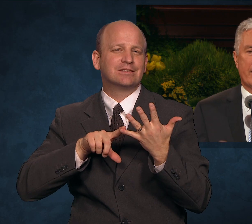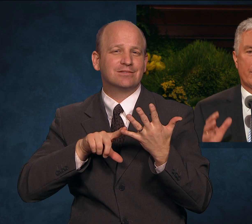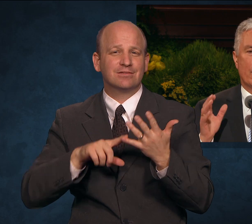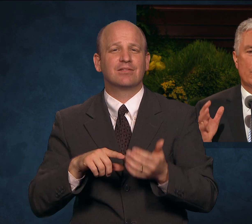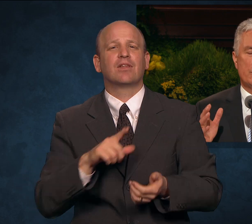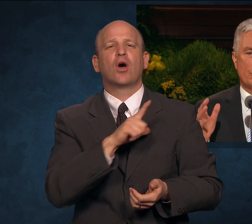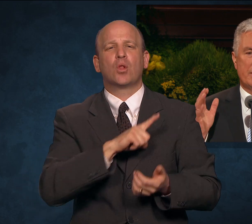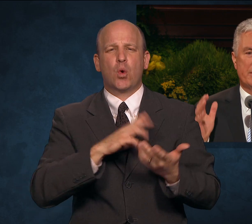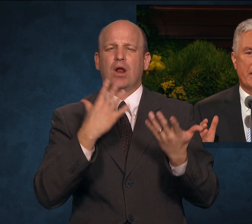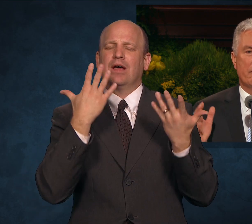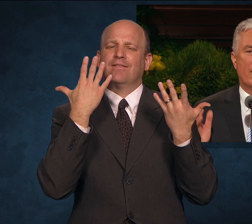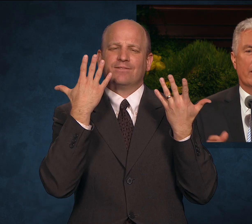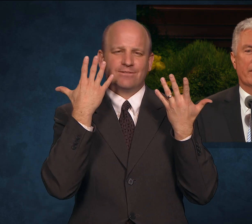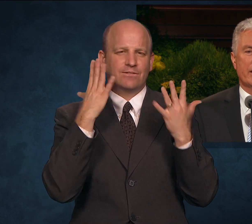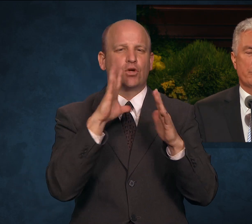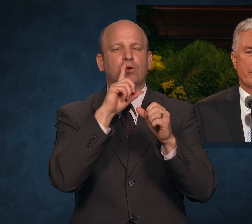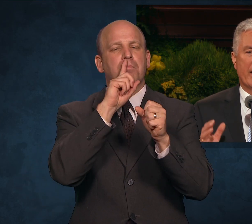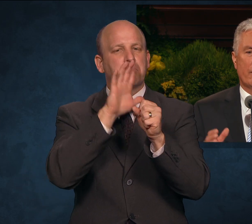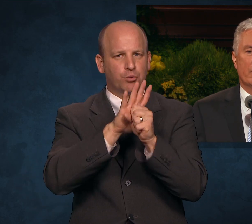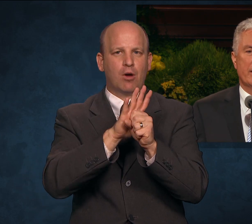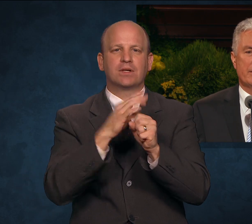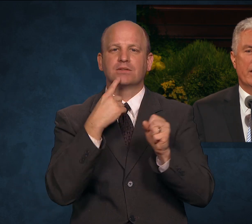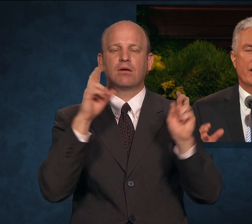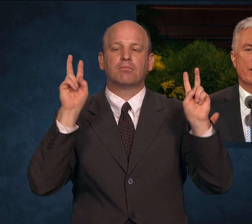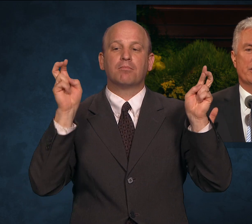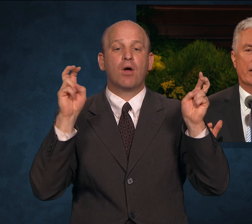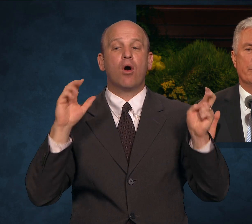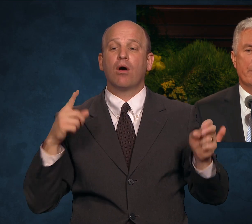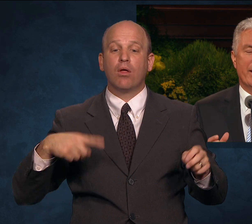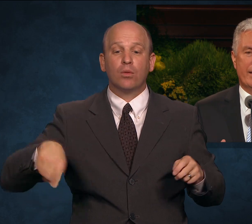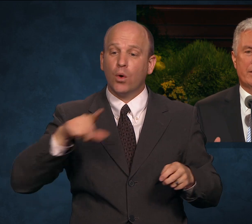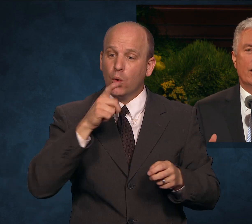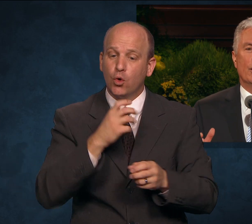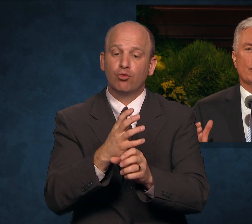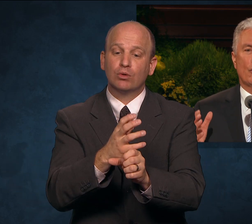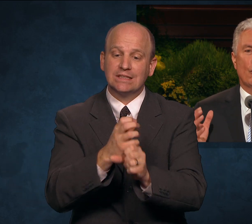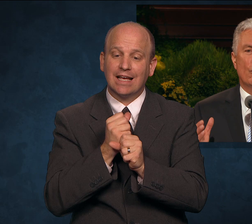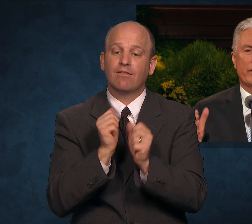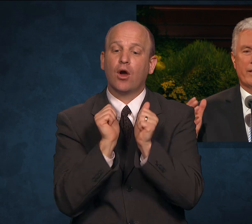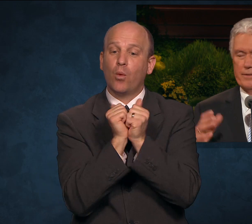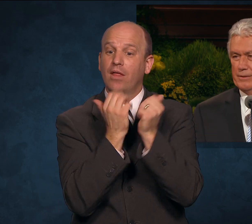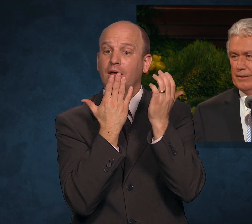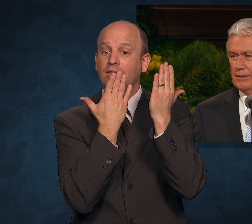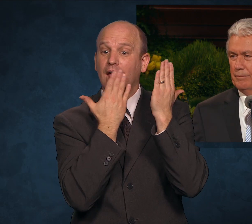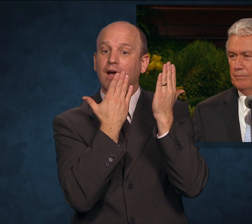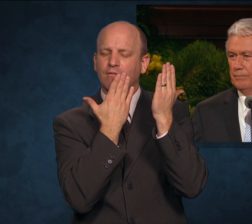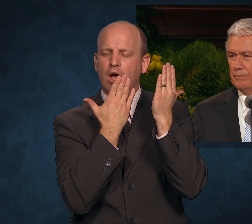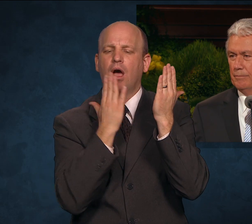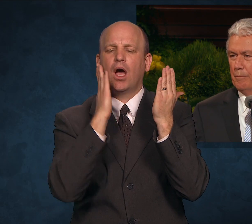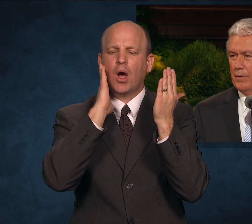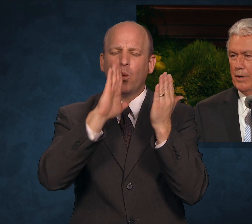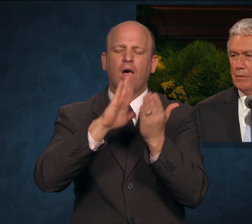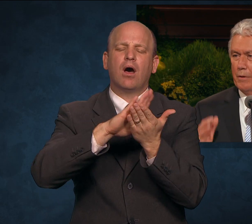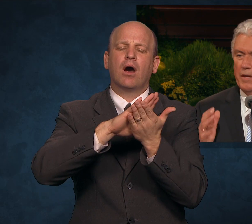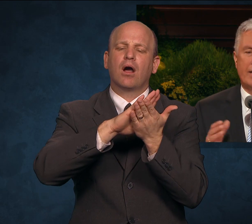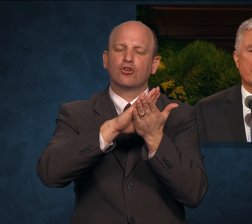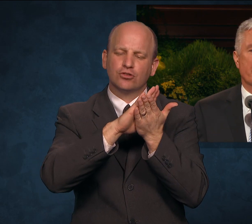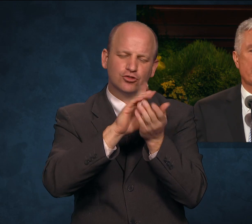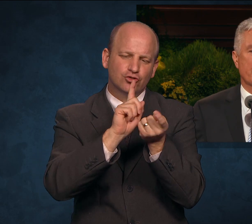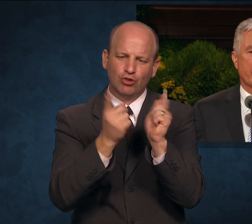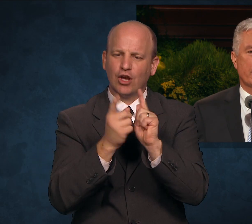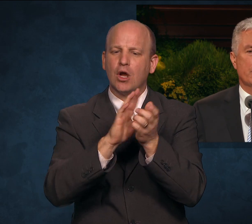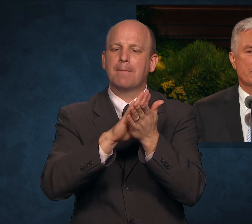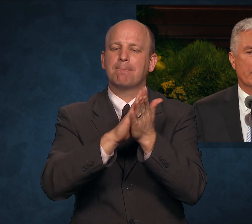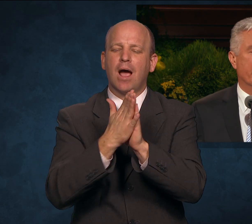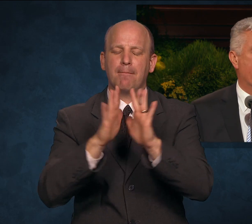promise that those who receive all things with thankful shall be made glorious and the things